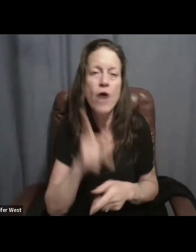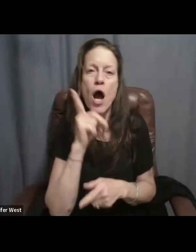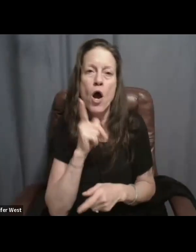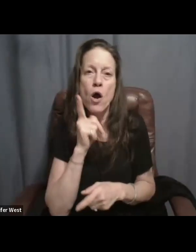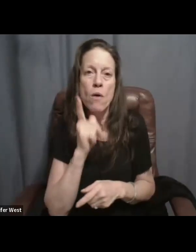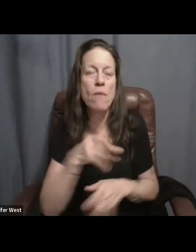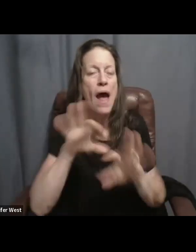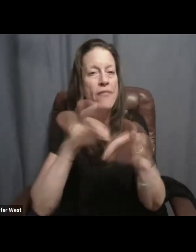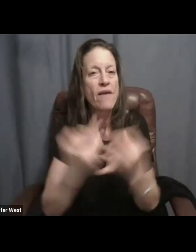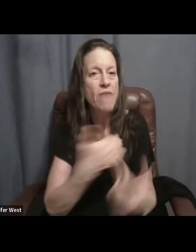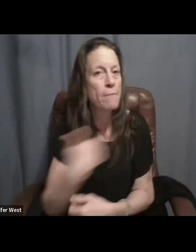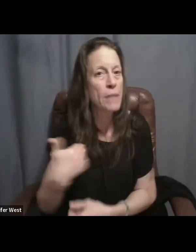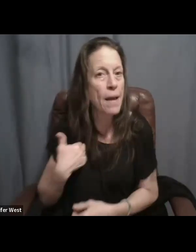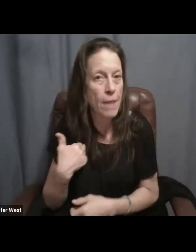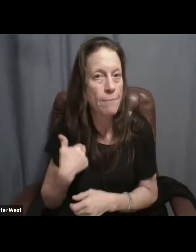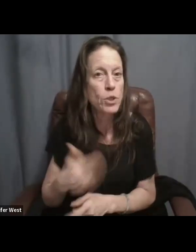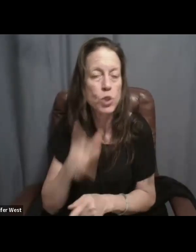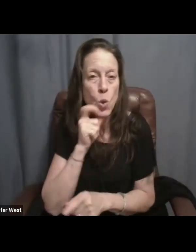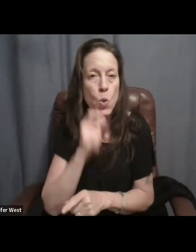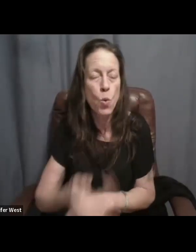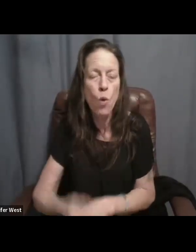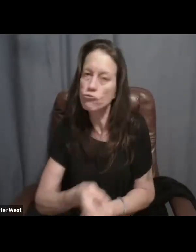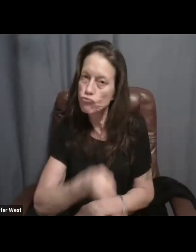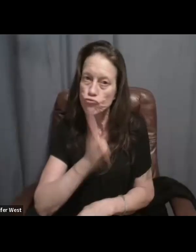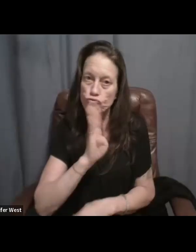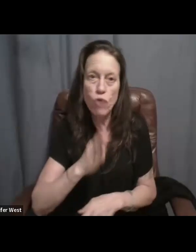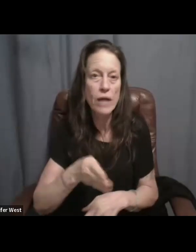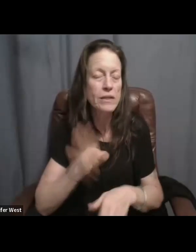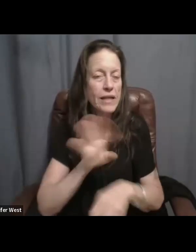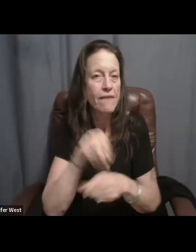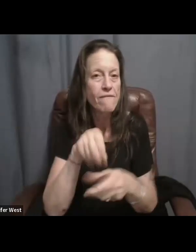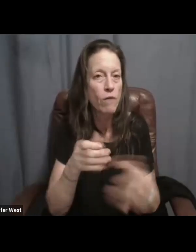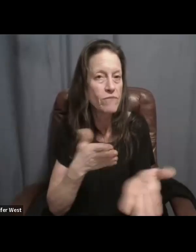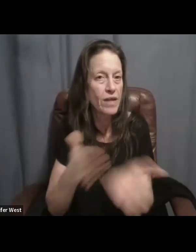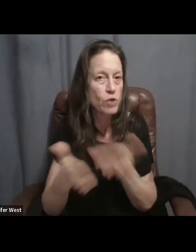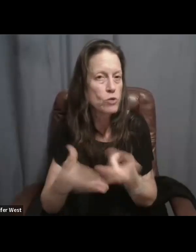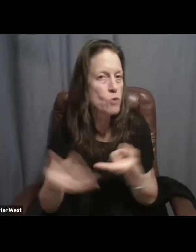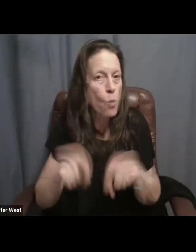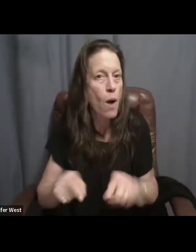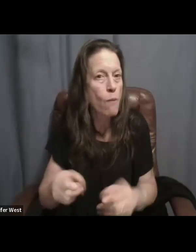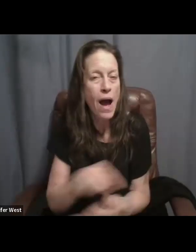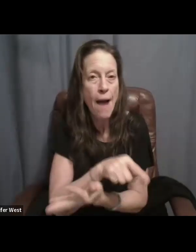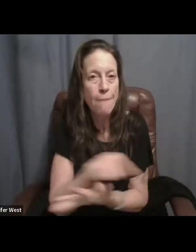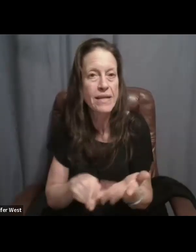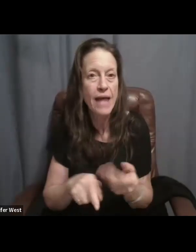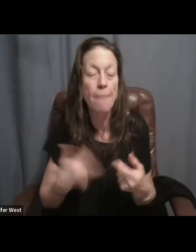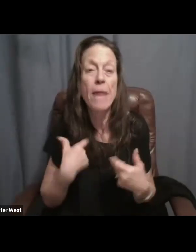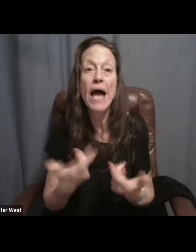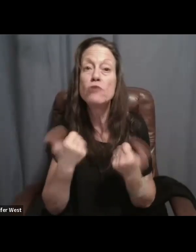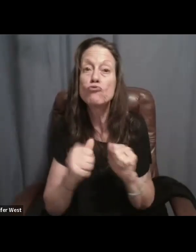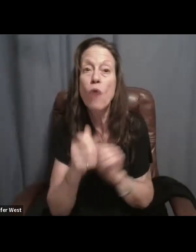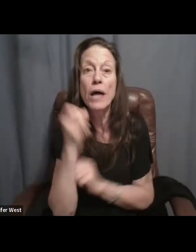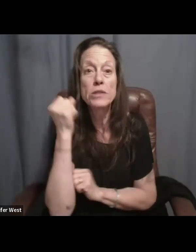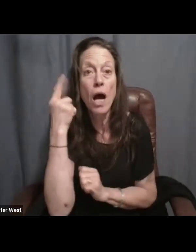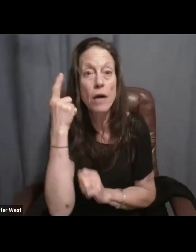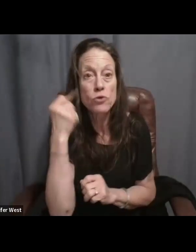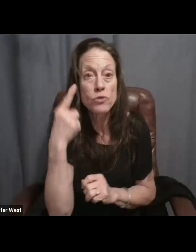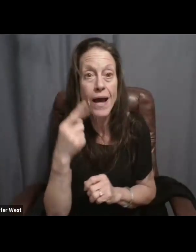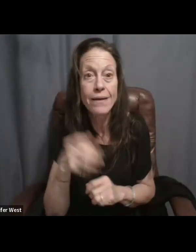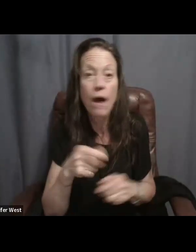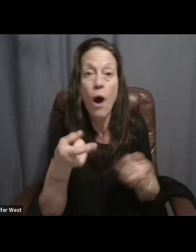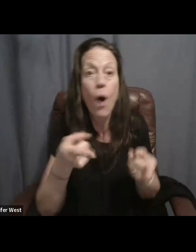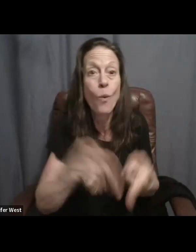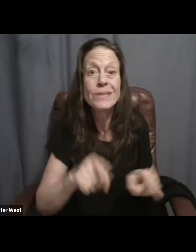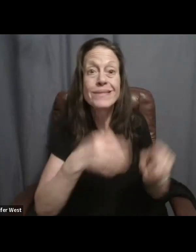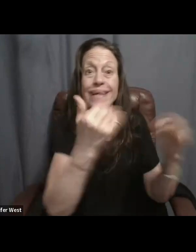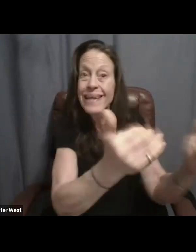family members who are directly involved in these services, and really trying to understand what's next, and to make